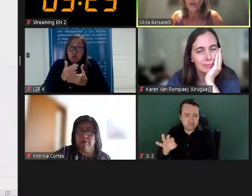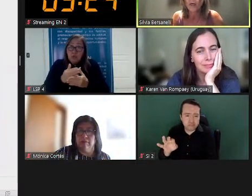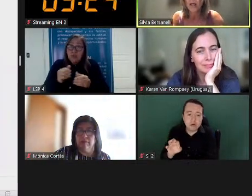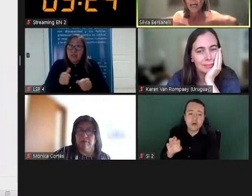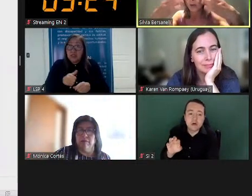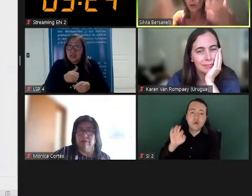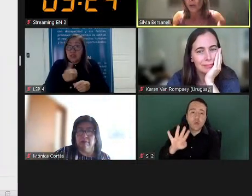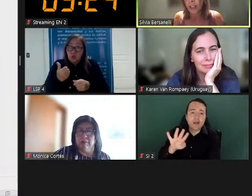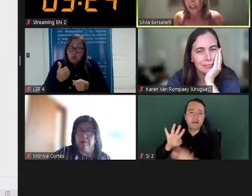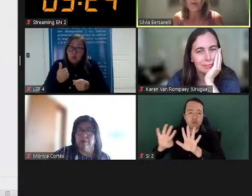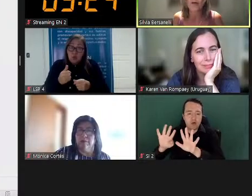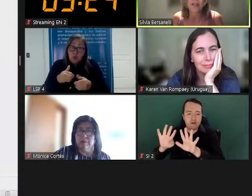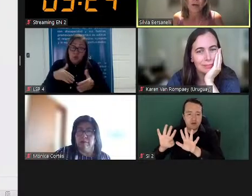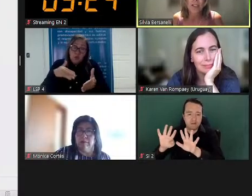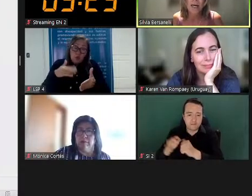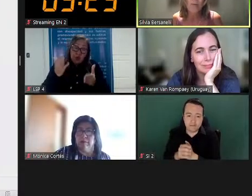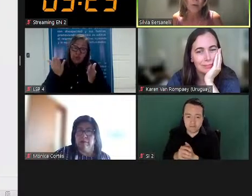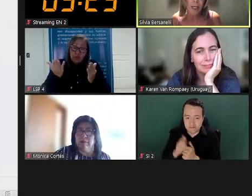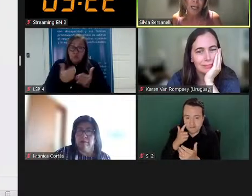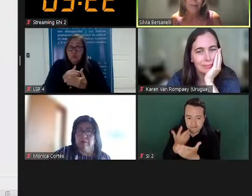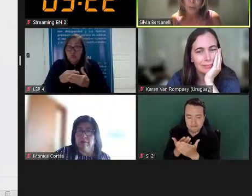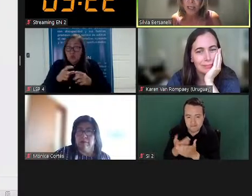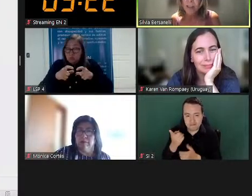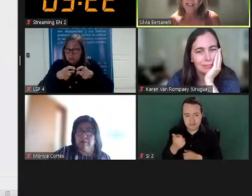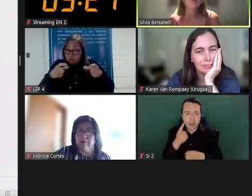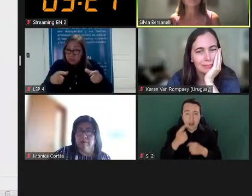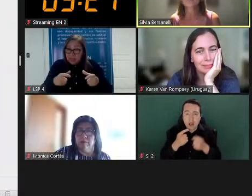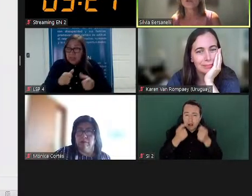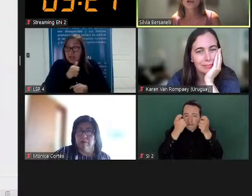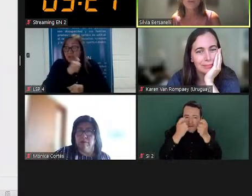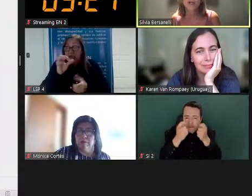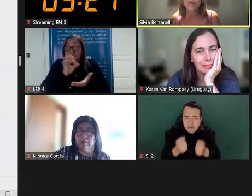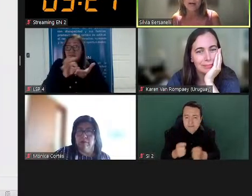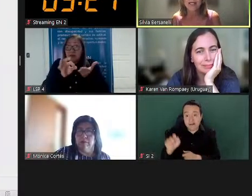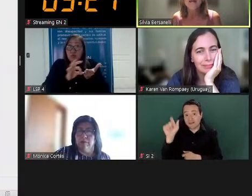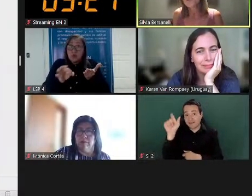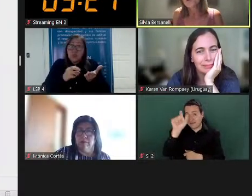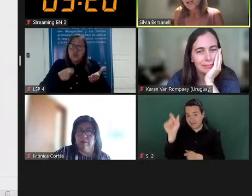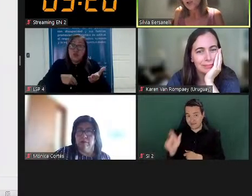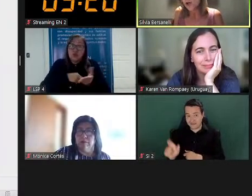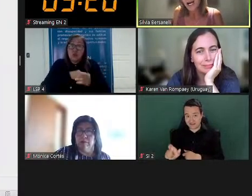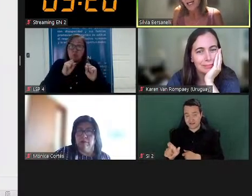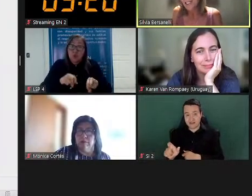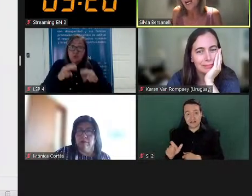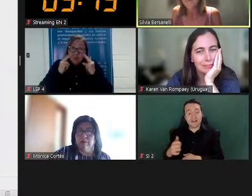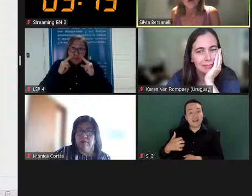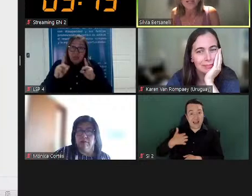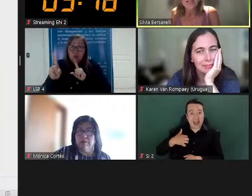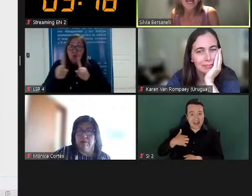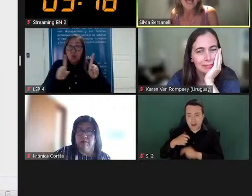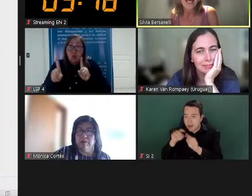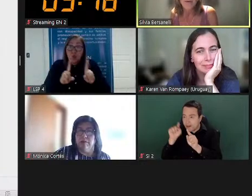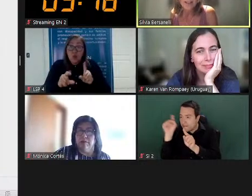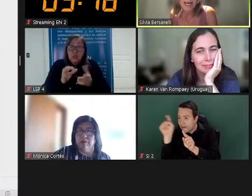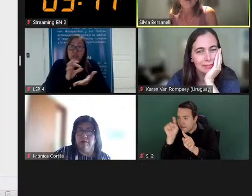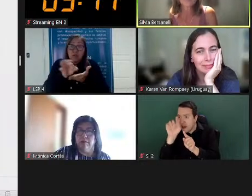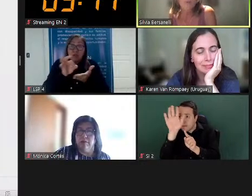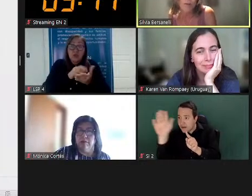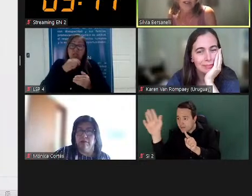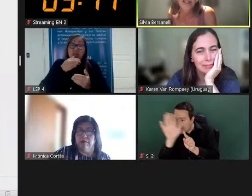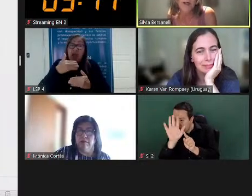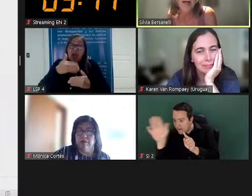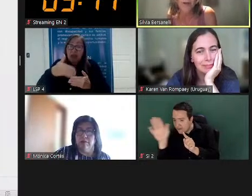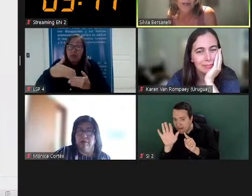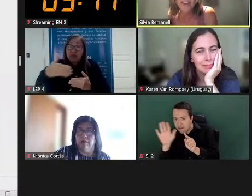not going to share here a study that i have per province where we can actually see what the